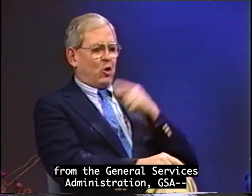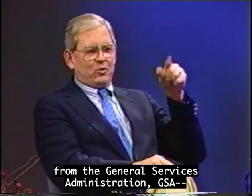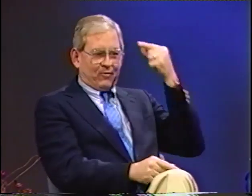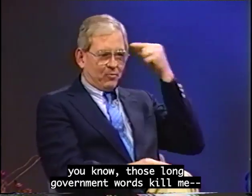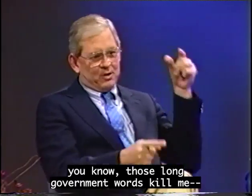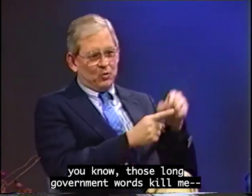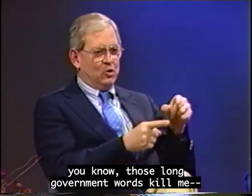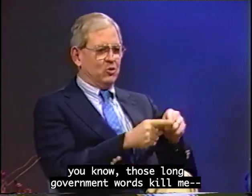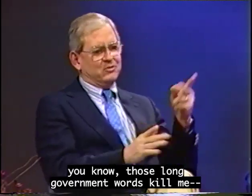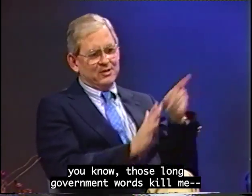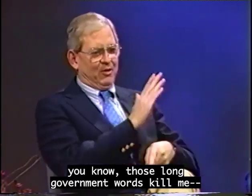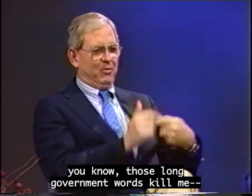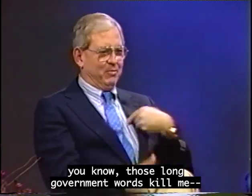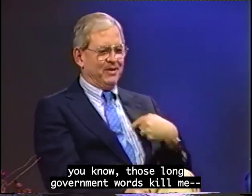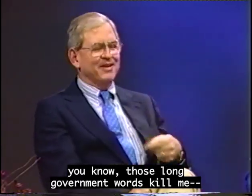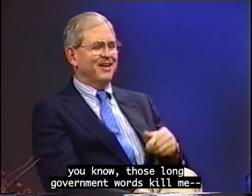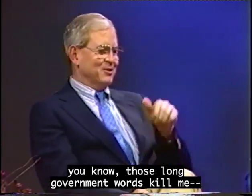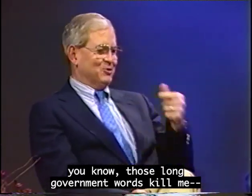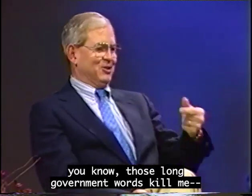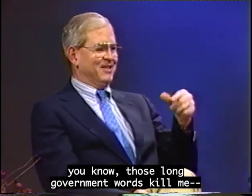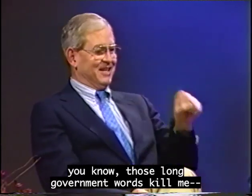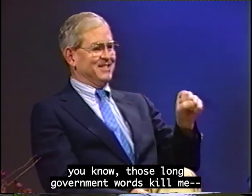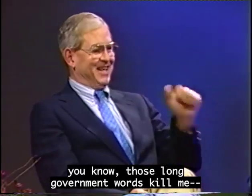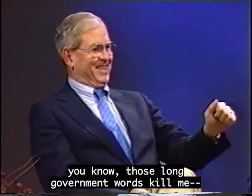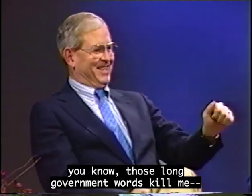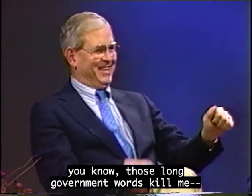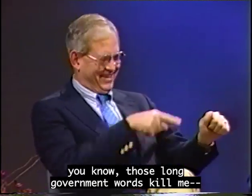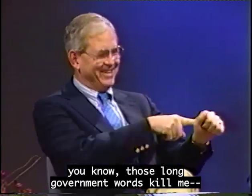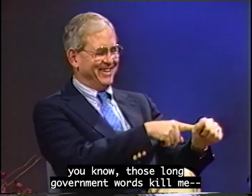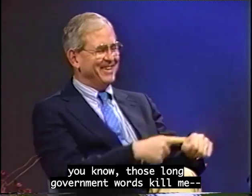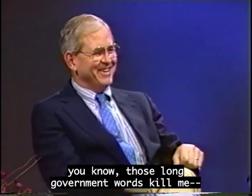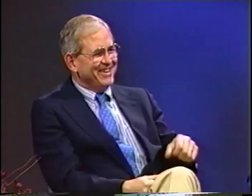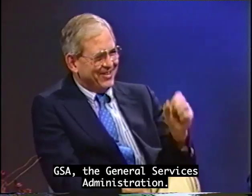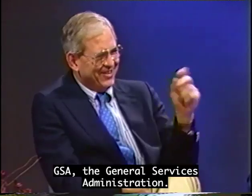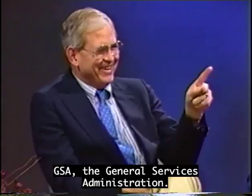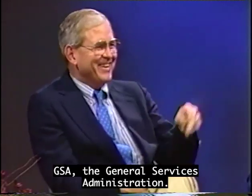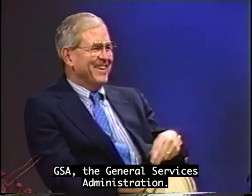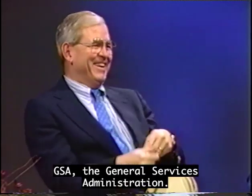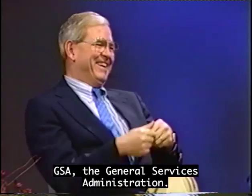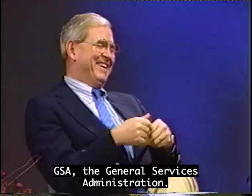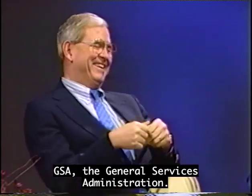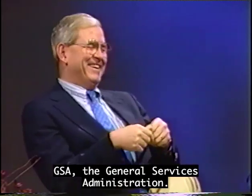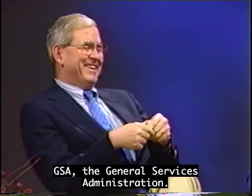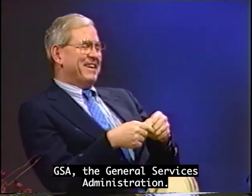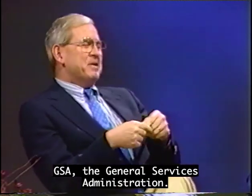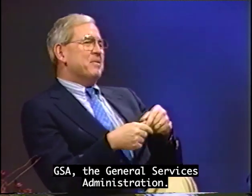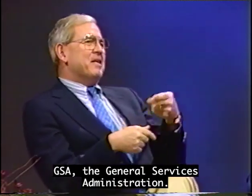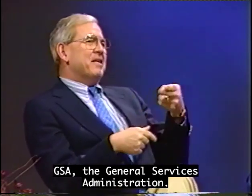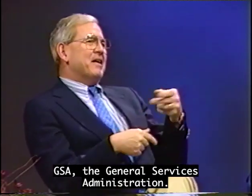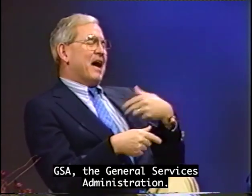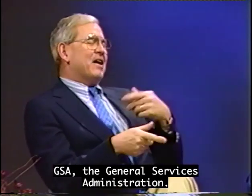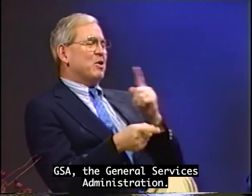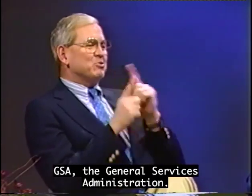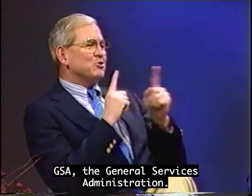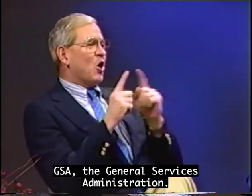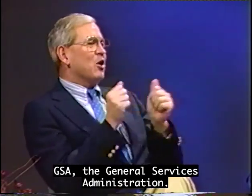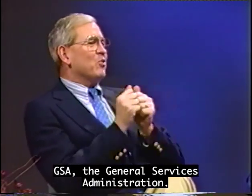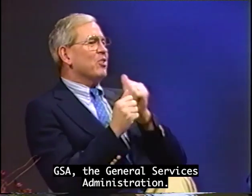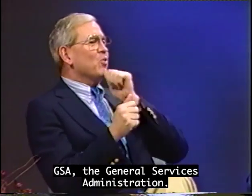GSA. You know, those long government words kill me. GSA, the General Services